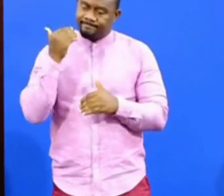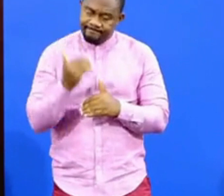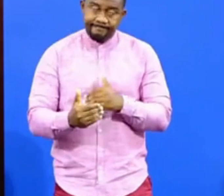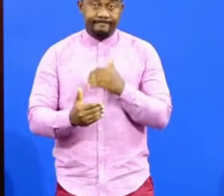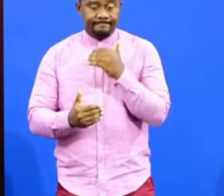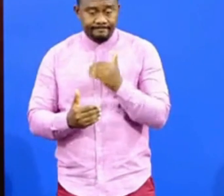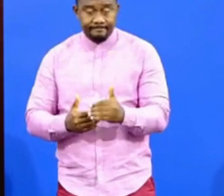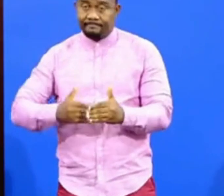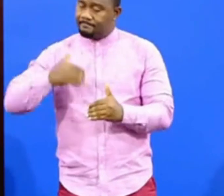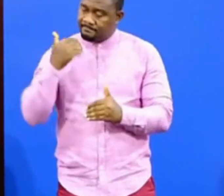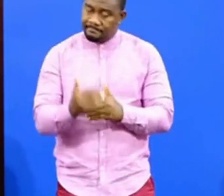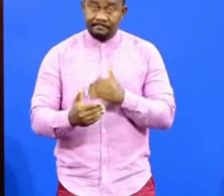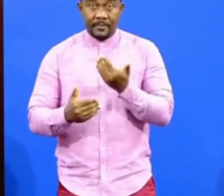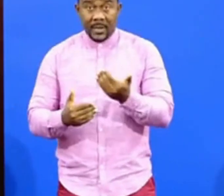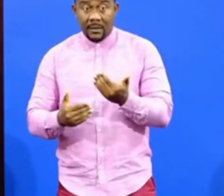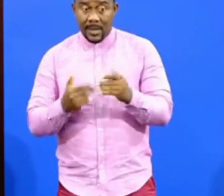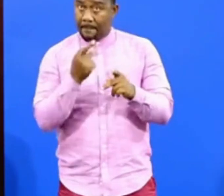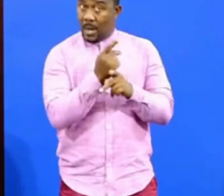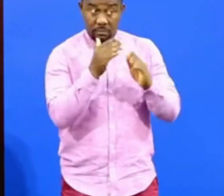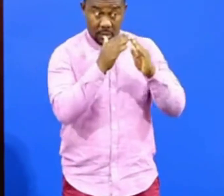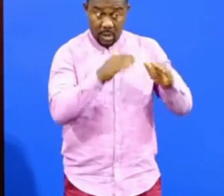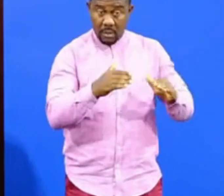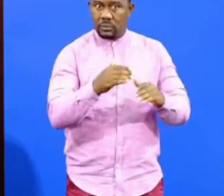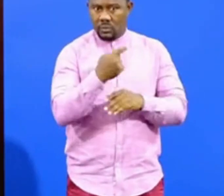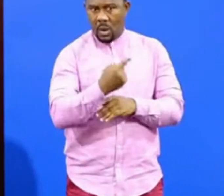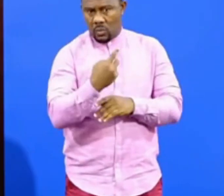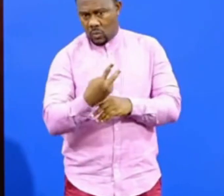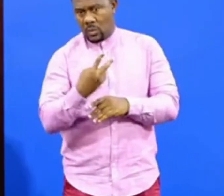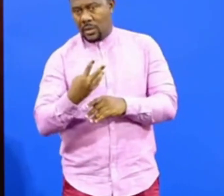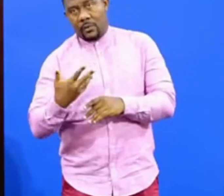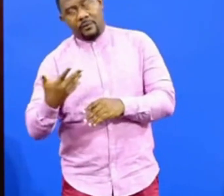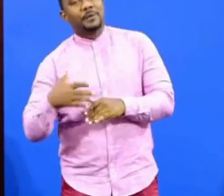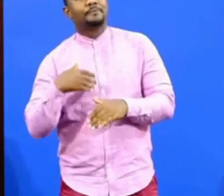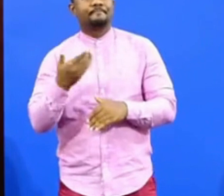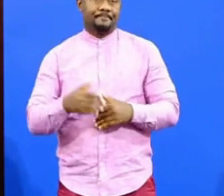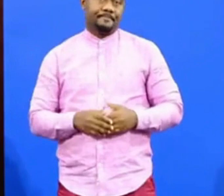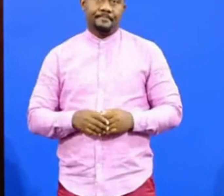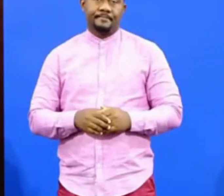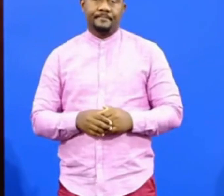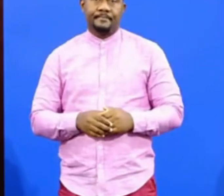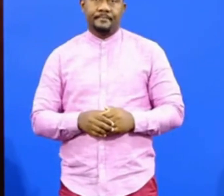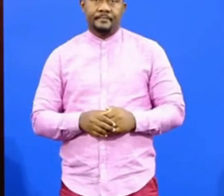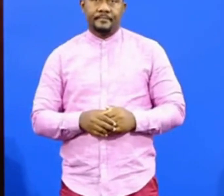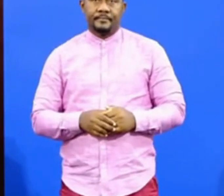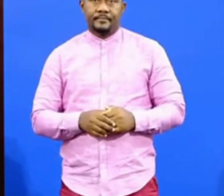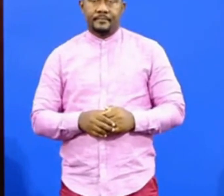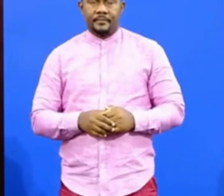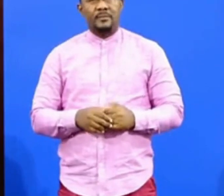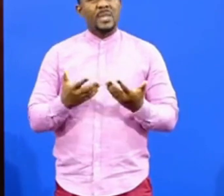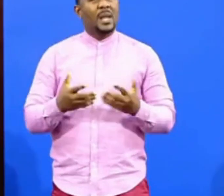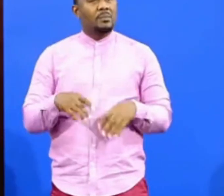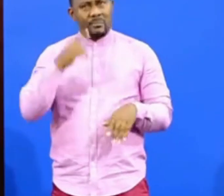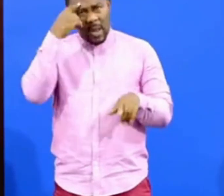commodity by commodity, warehouse by warehouse. Today, we are trading what we call spot contracts.